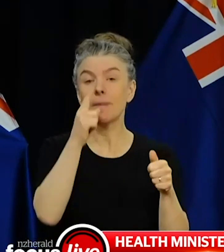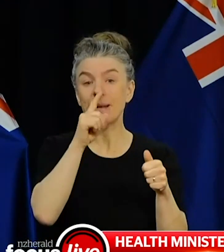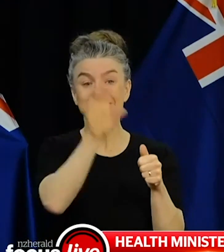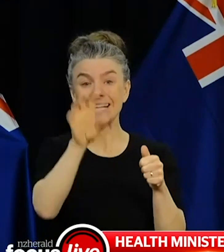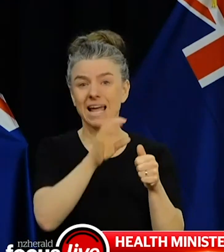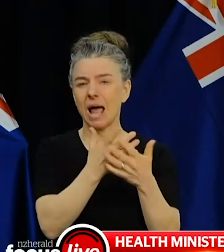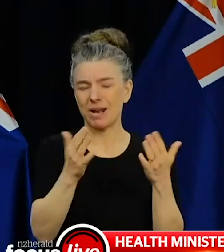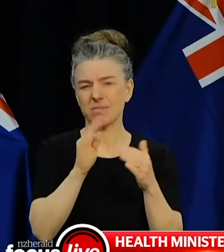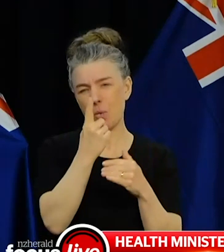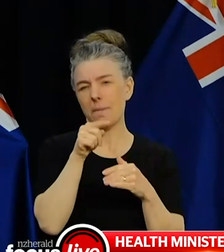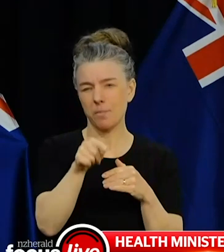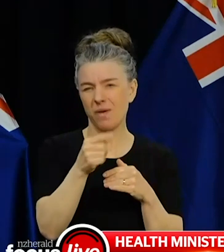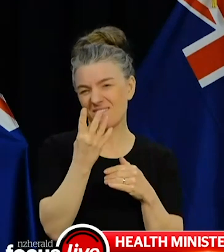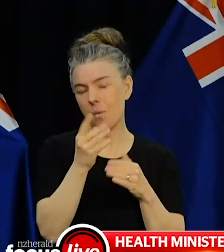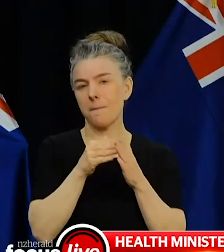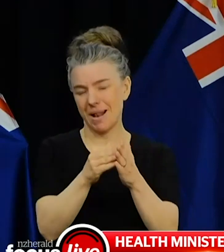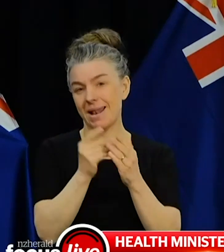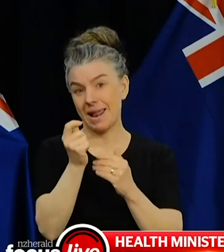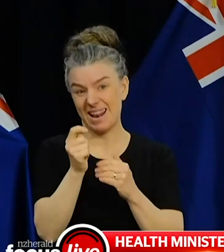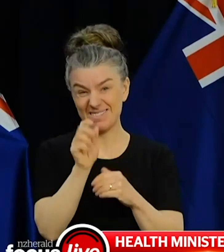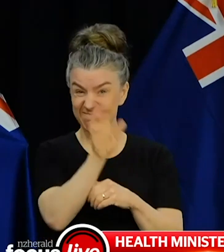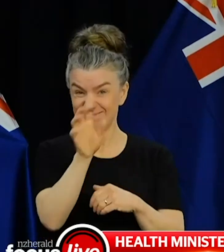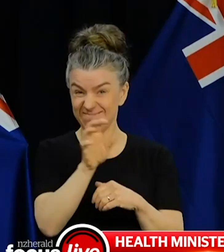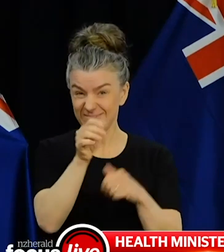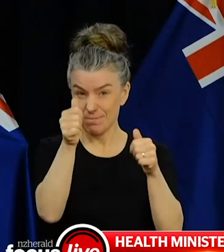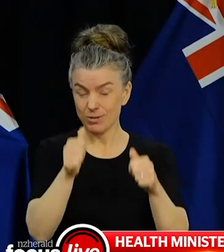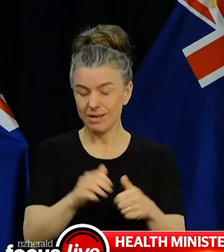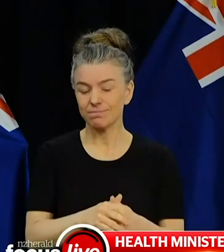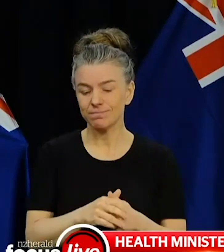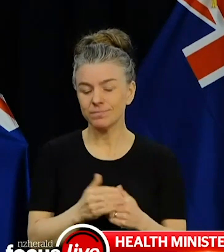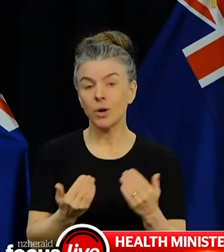The next update on those figures will be provided on Monday, the 13th of July.